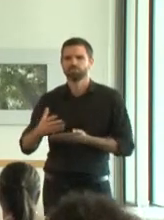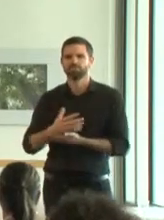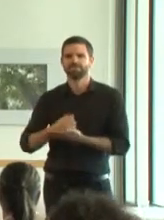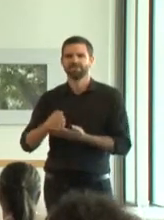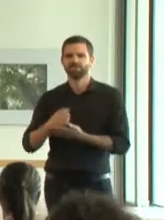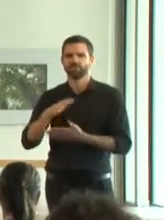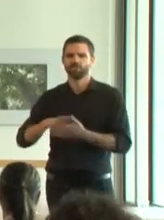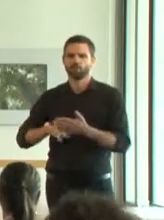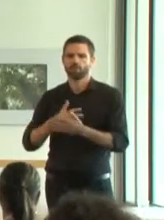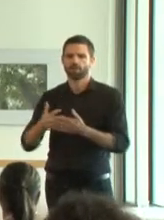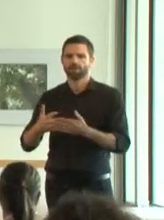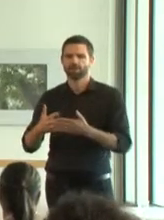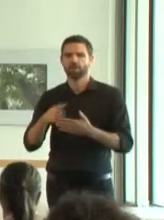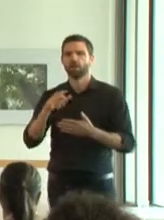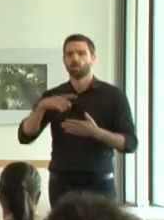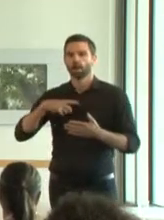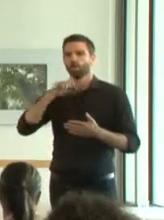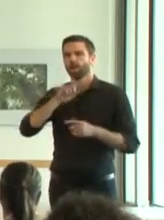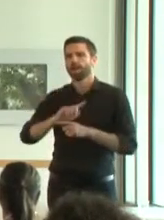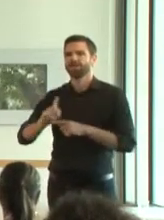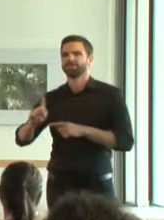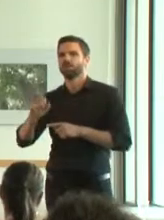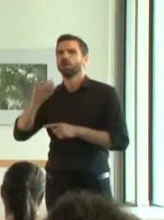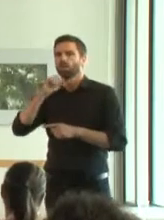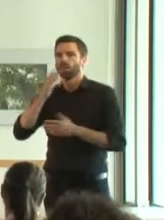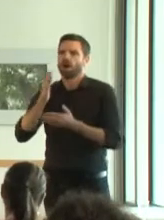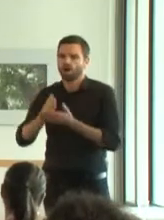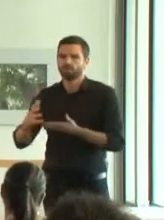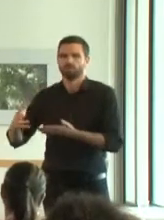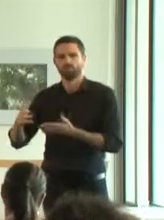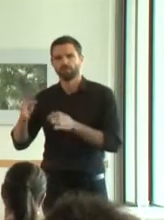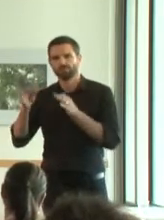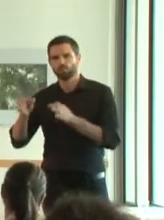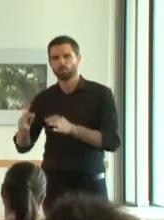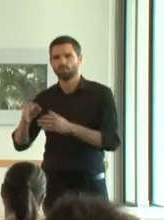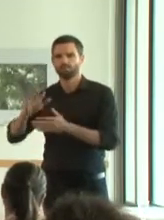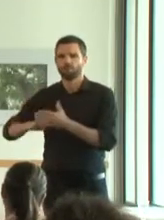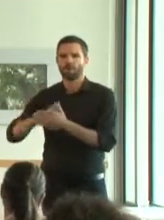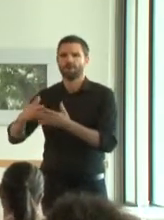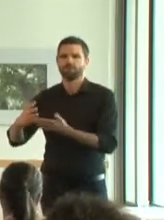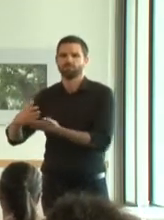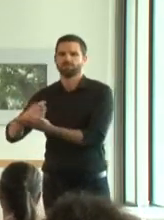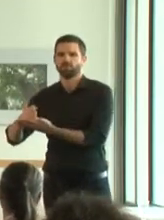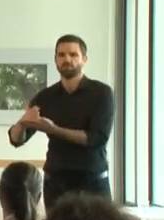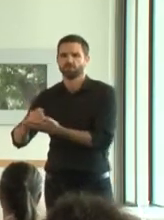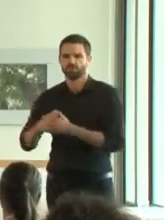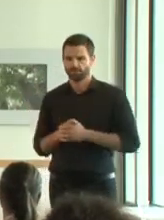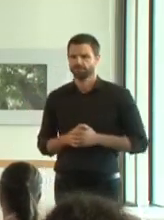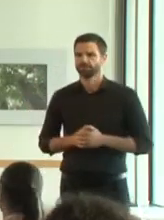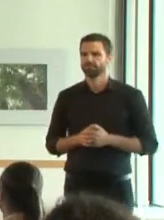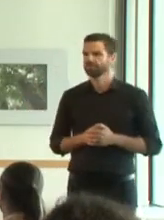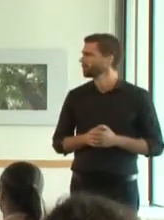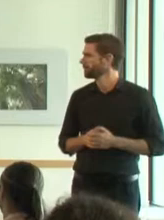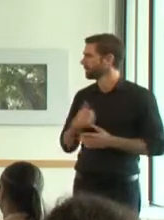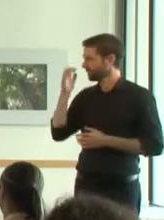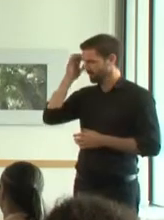physically afterwards. But they're visually lossless, so you're getting all the benefits without the costs. But to